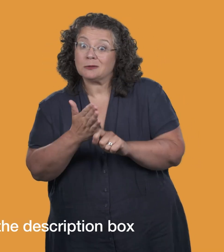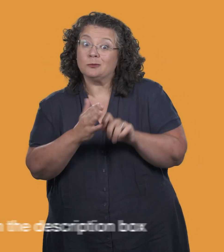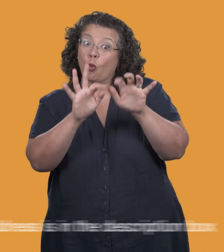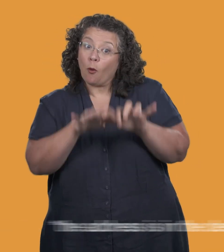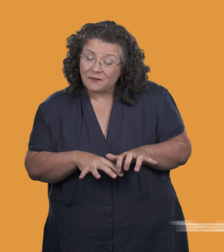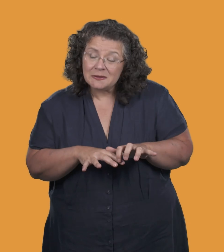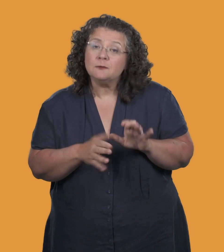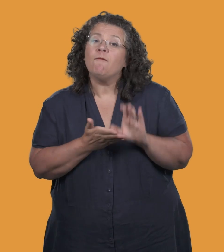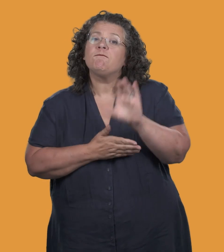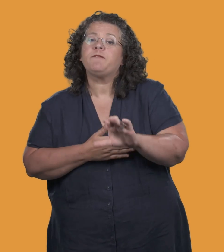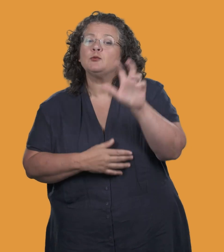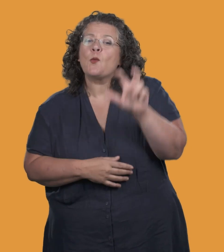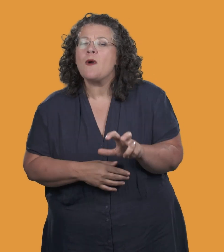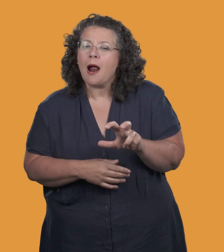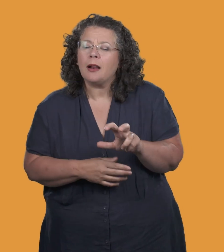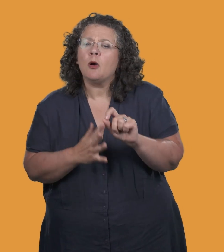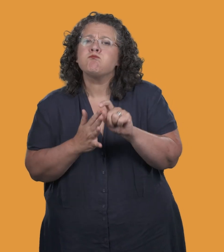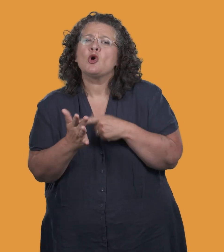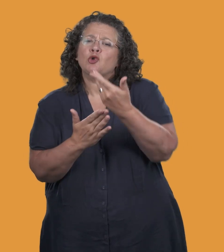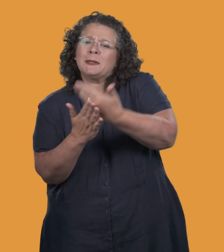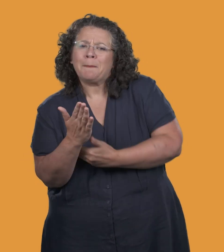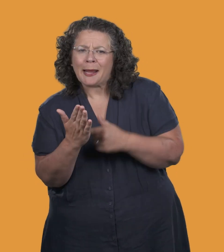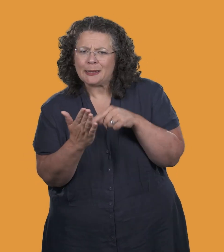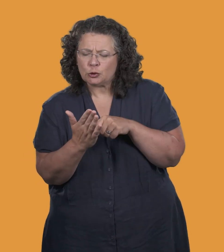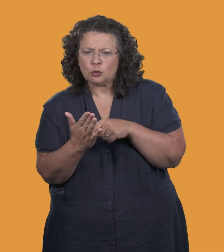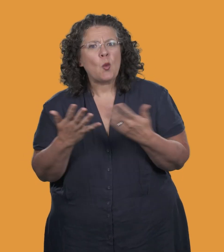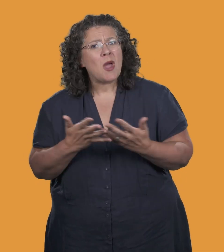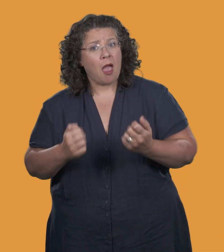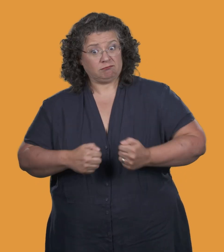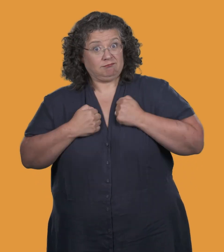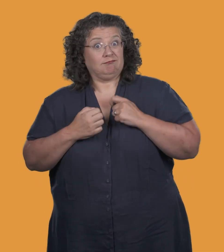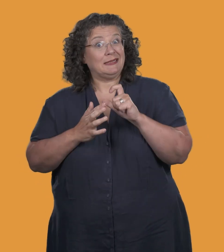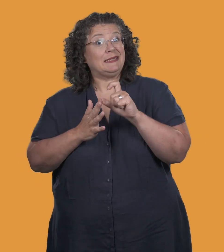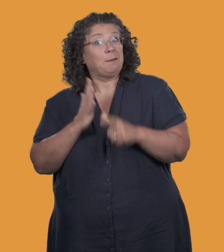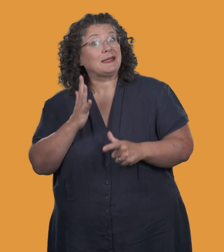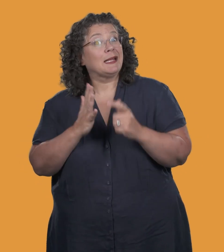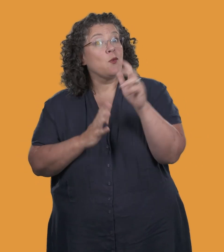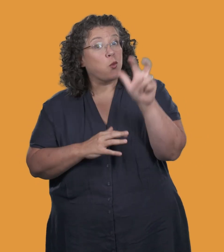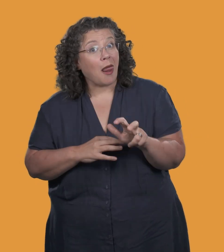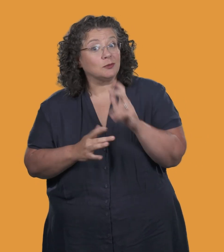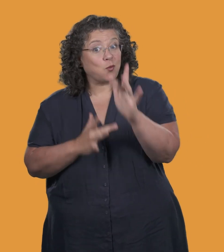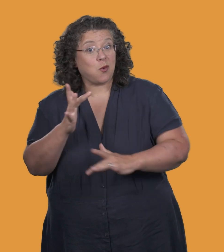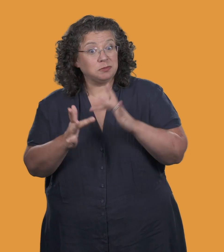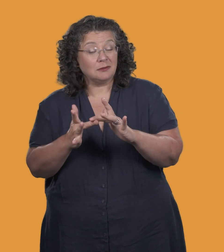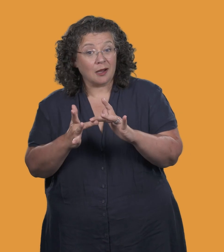application on the Access to Elected Office Fund Wales project page at the Disability Wales website,